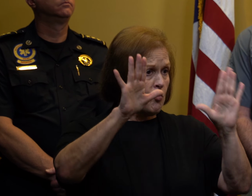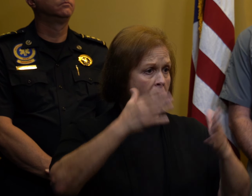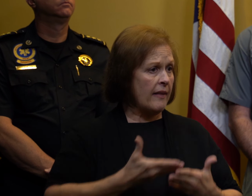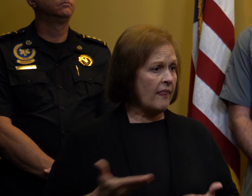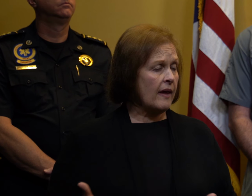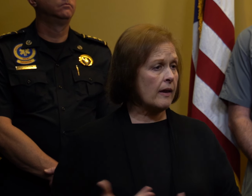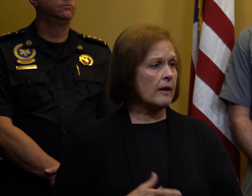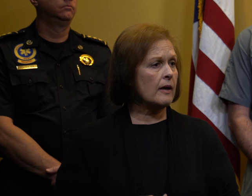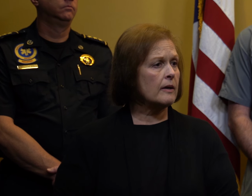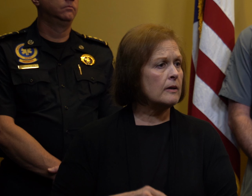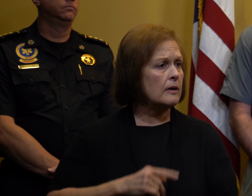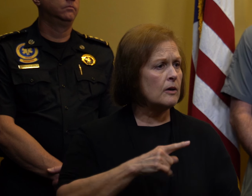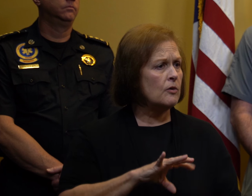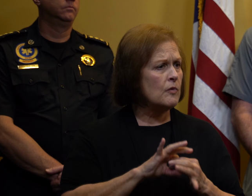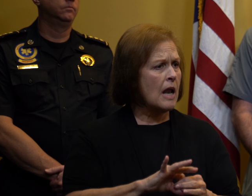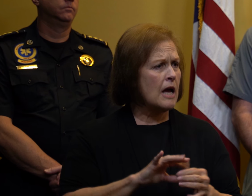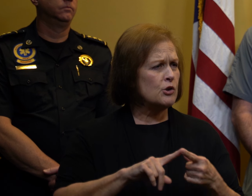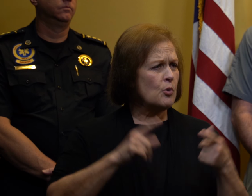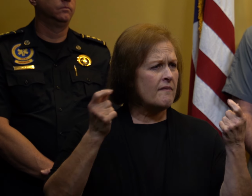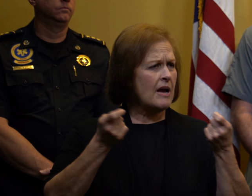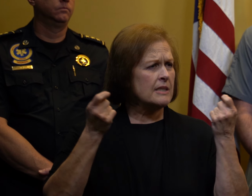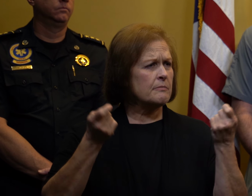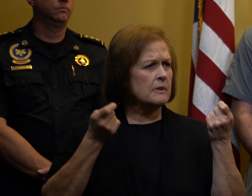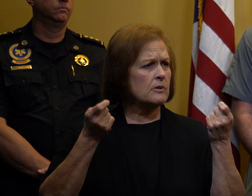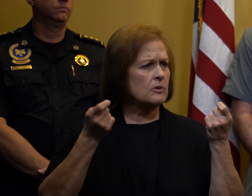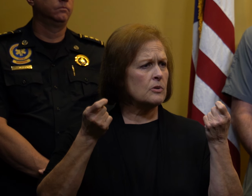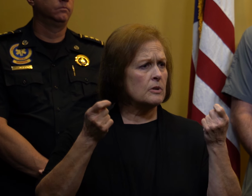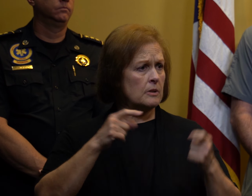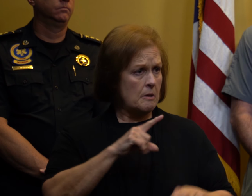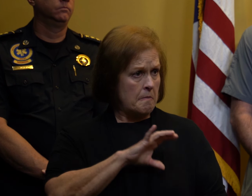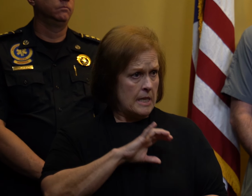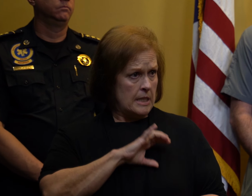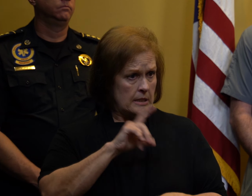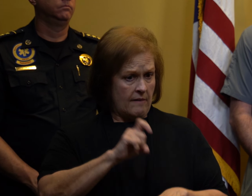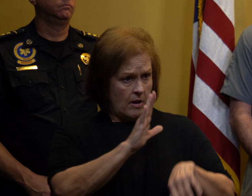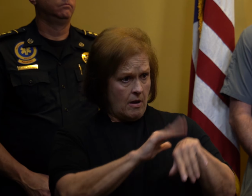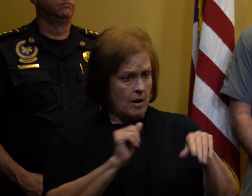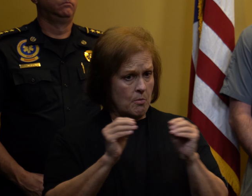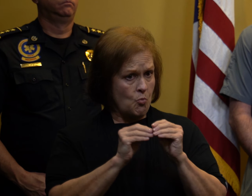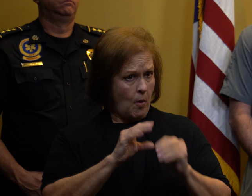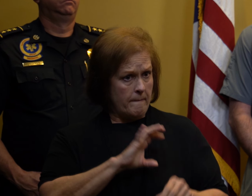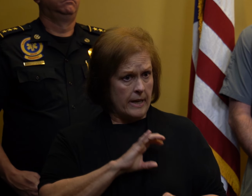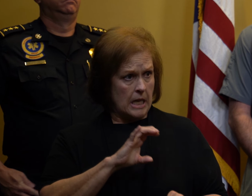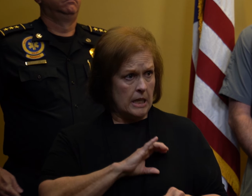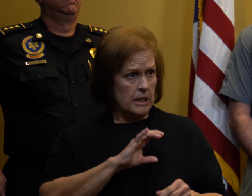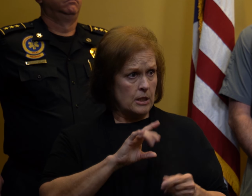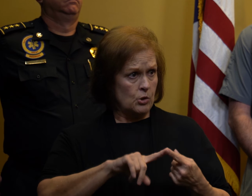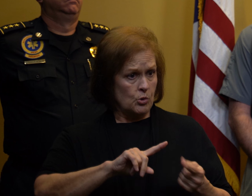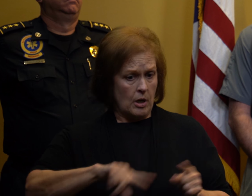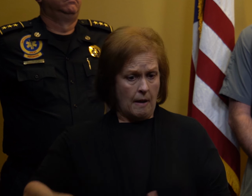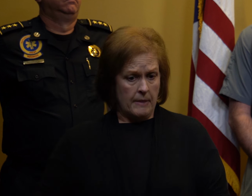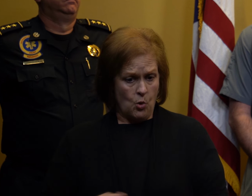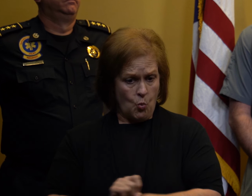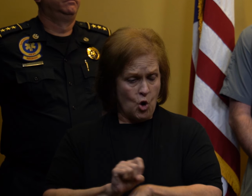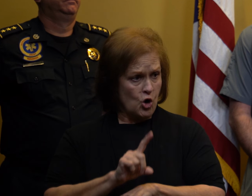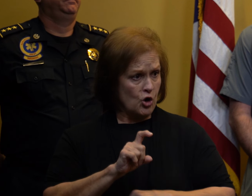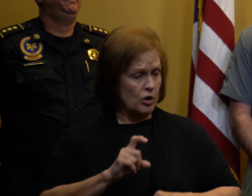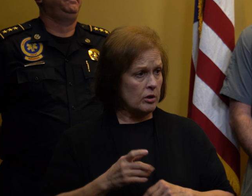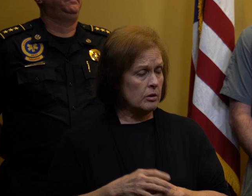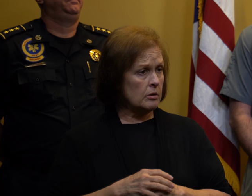Chair? In regards to this festival and holiday weekend, did the NOPD have to enlist more, recruit more officers just to be on the ground?